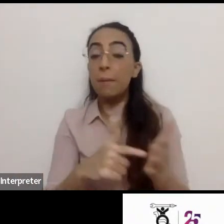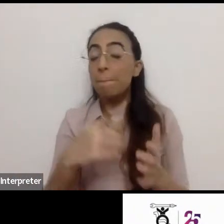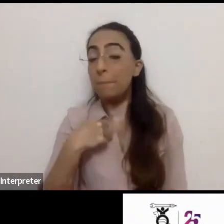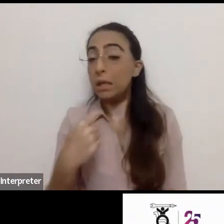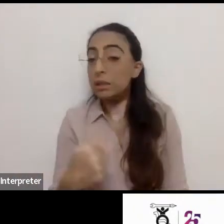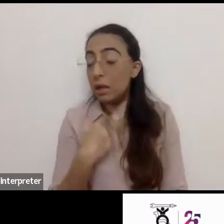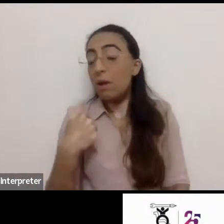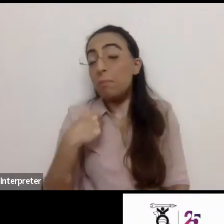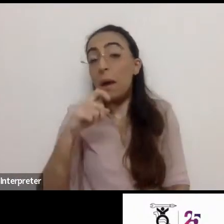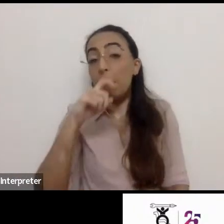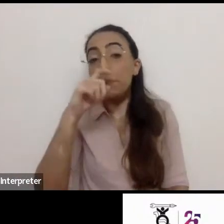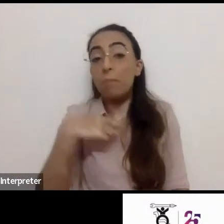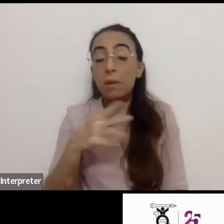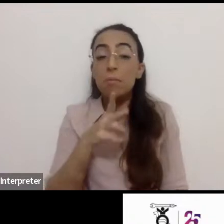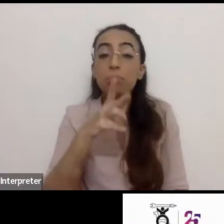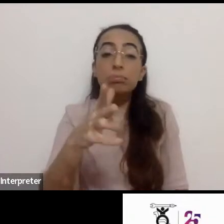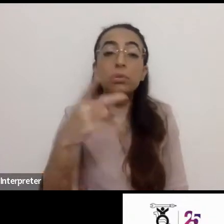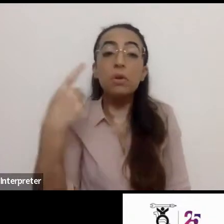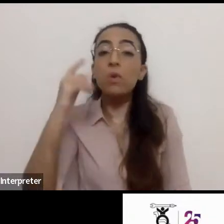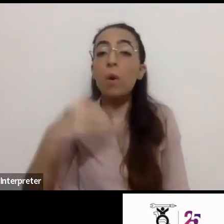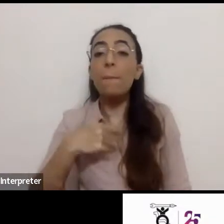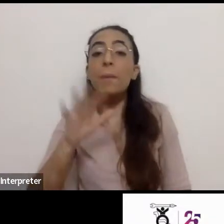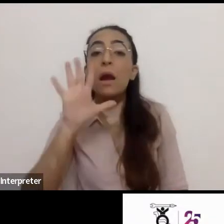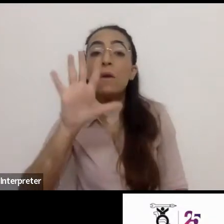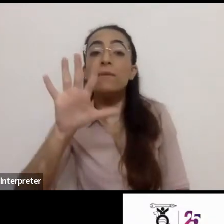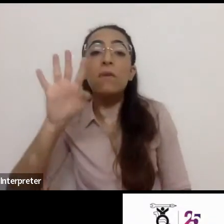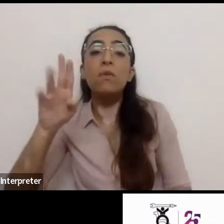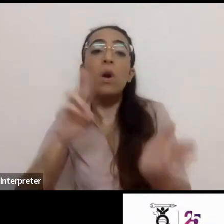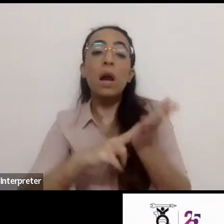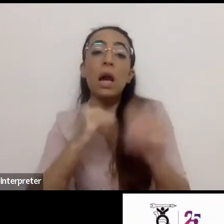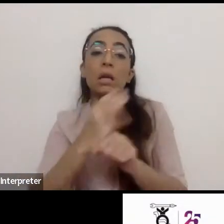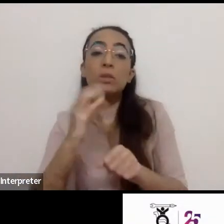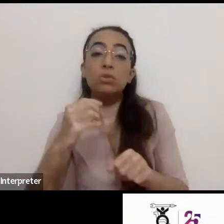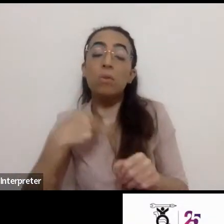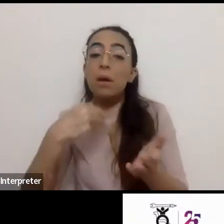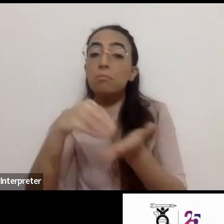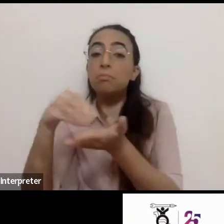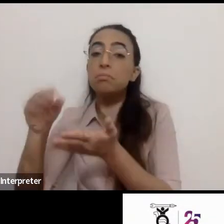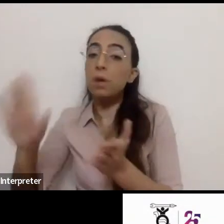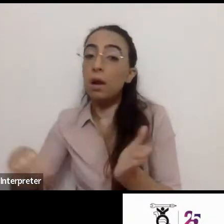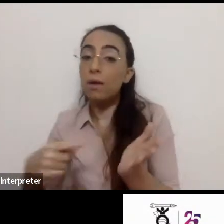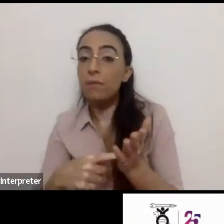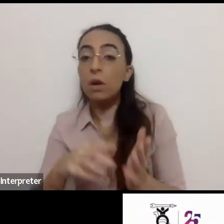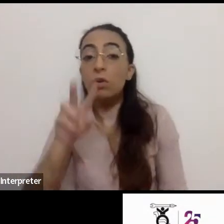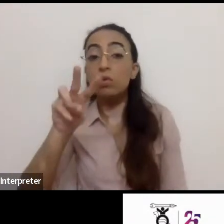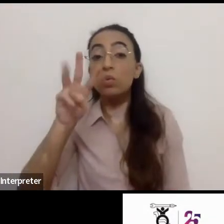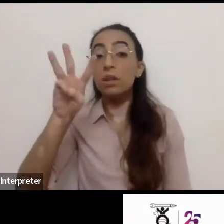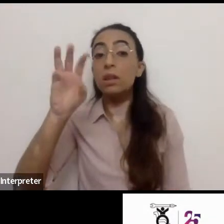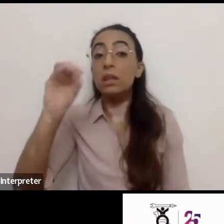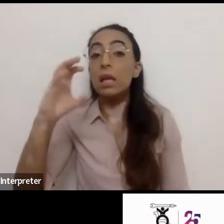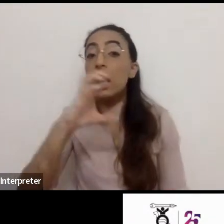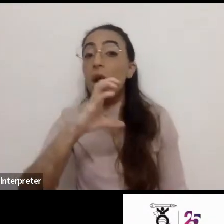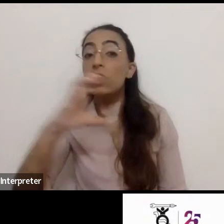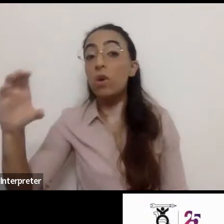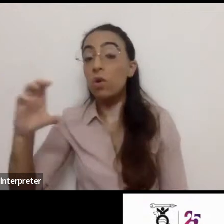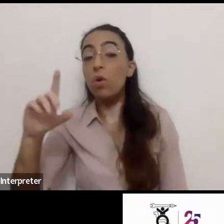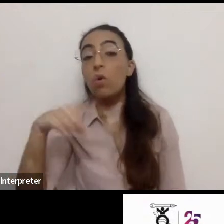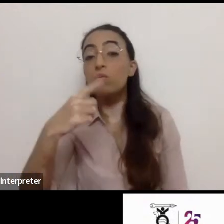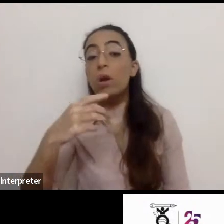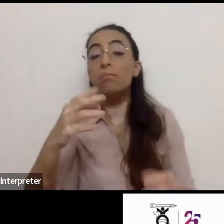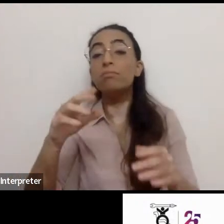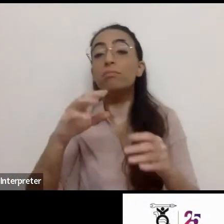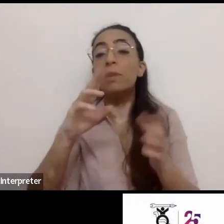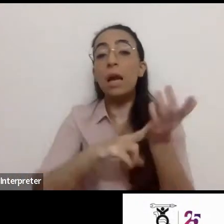quite substantively, we support 54 NGOs today. We've committed about 230 crores to organizations